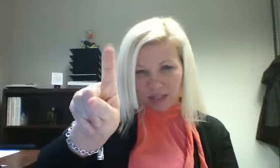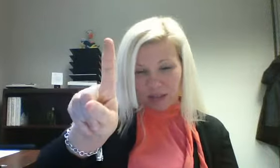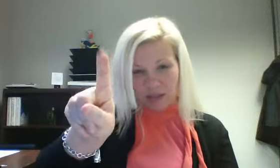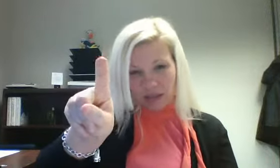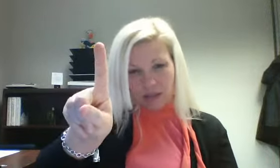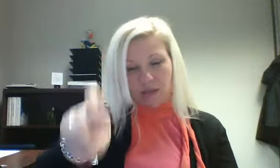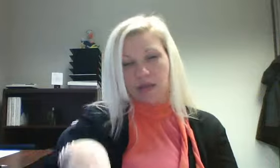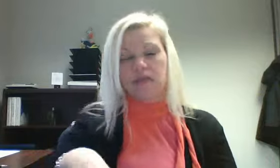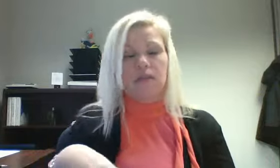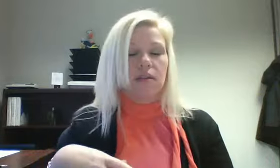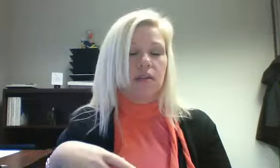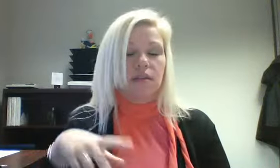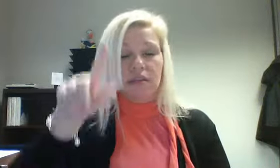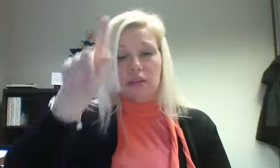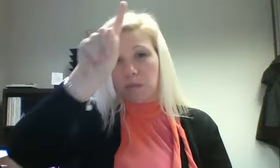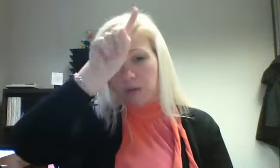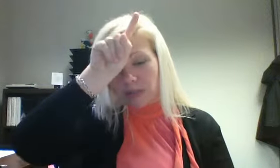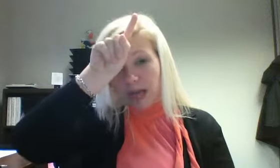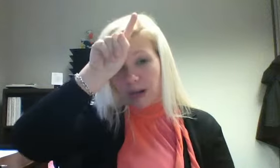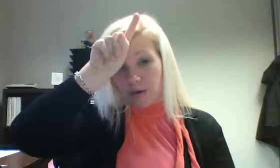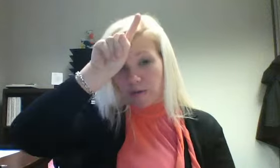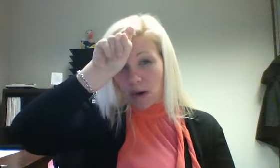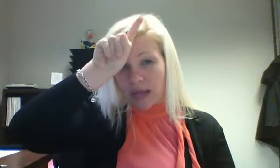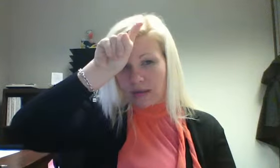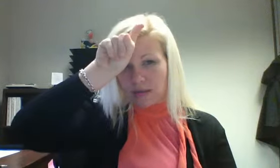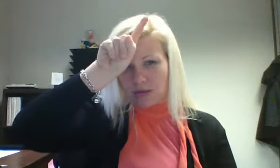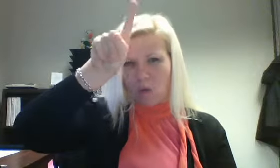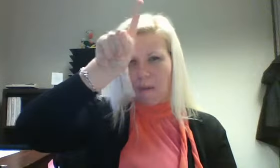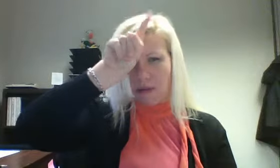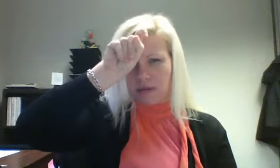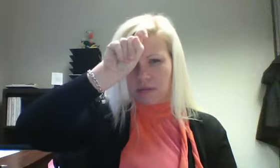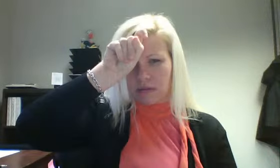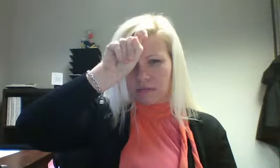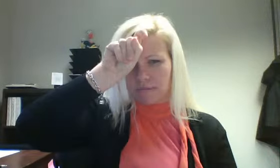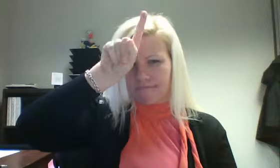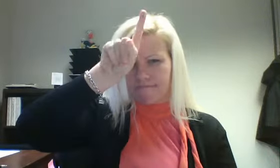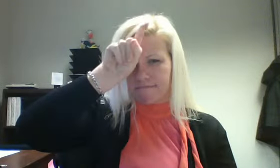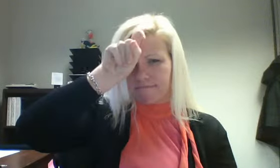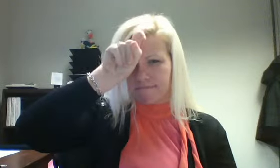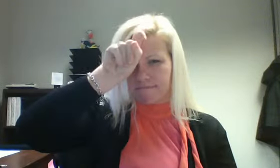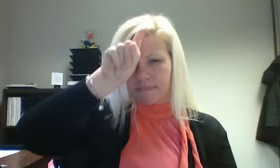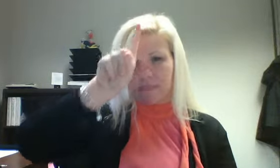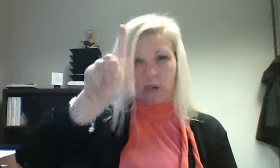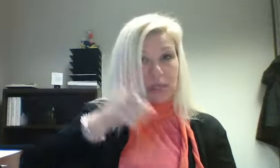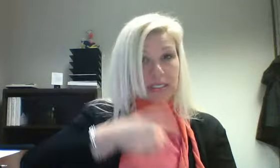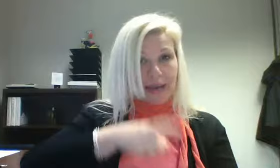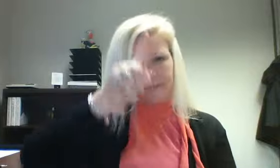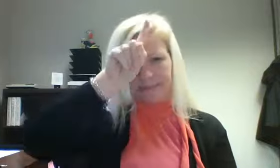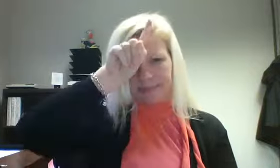this. You'll put that on your forehead. So puzzled. One time.